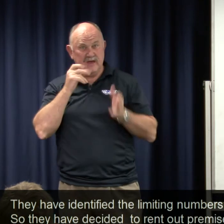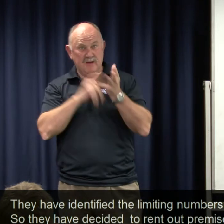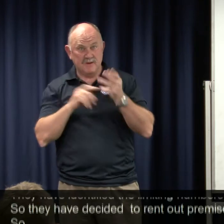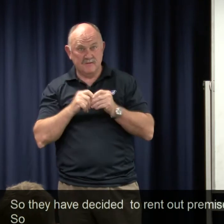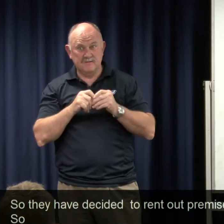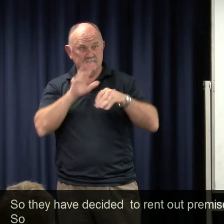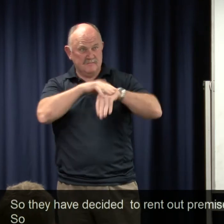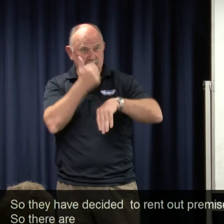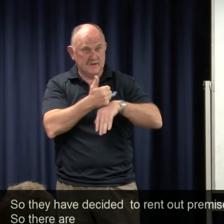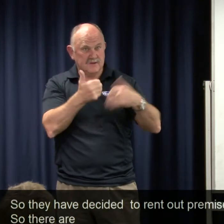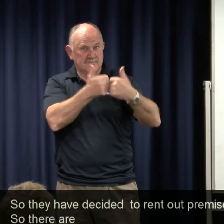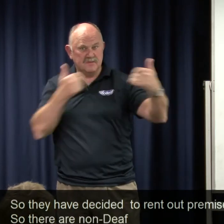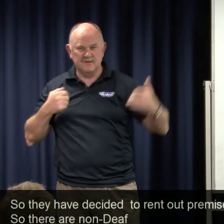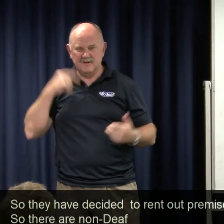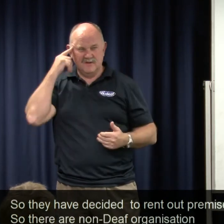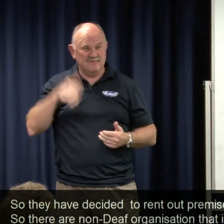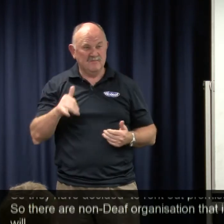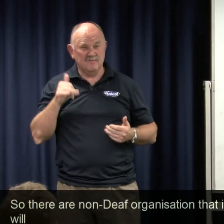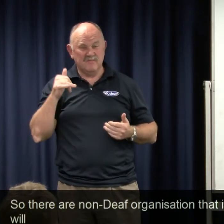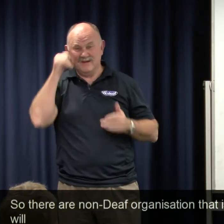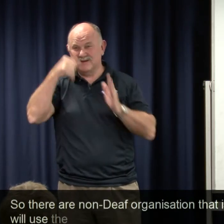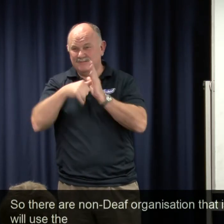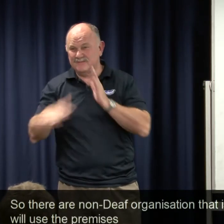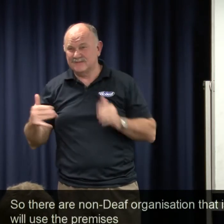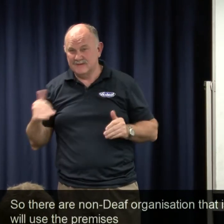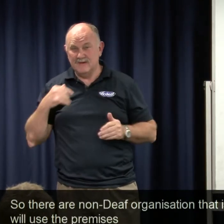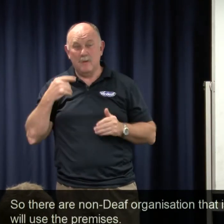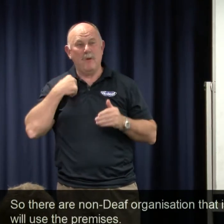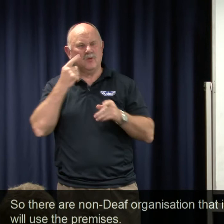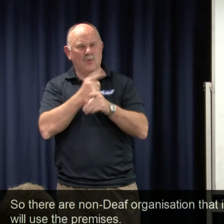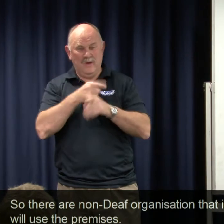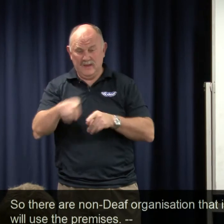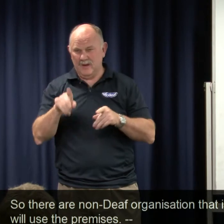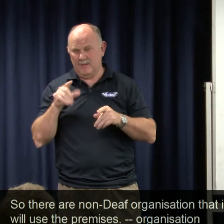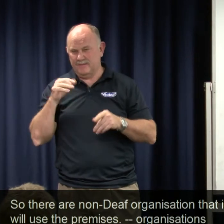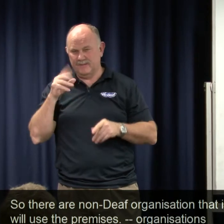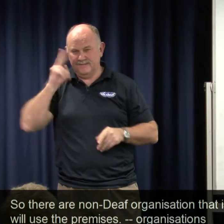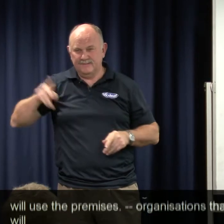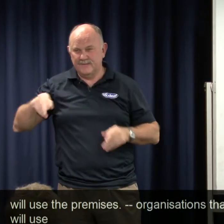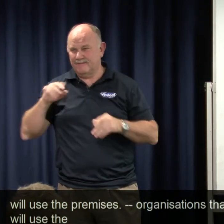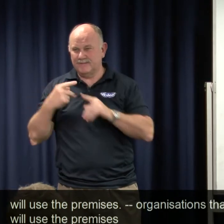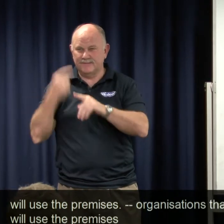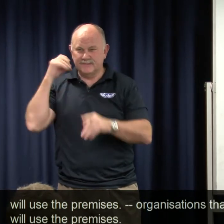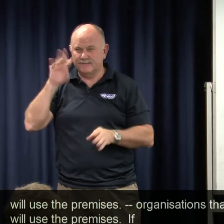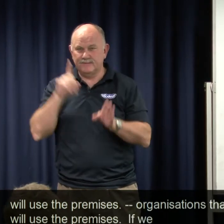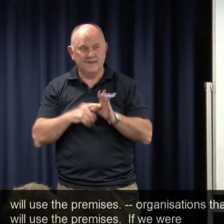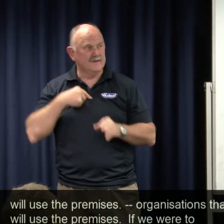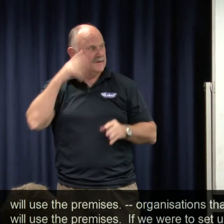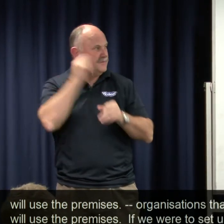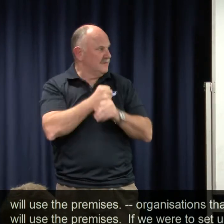premises. So I'm thinking about if we were to set up a deaf club, perhaps I know it's quite an expense, but thinking about the